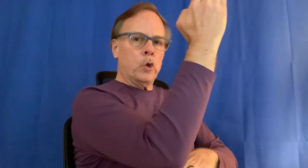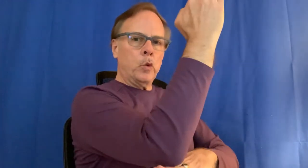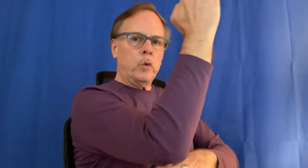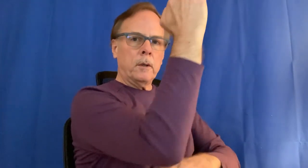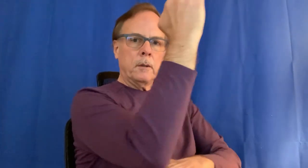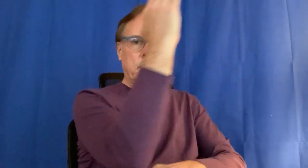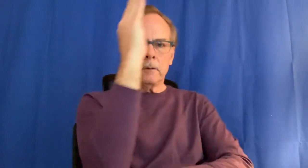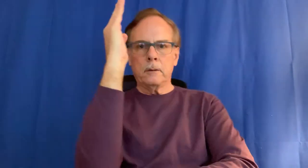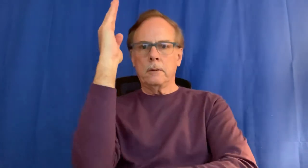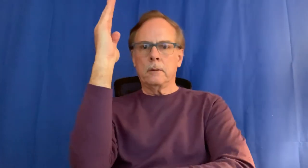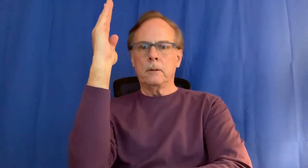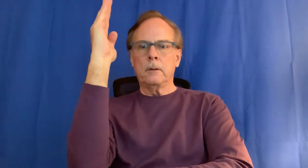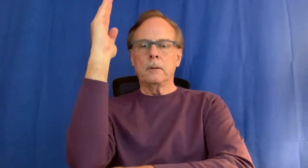noon,